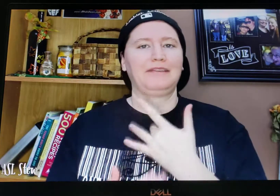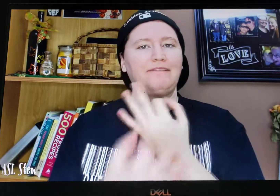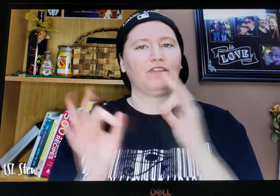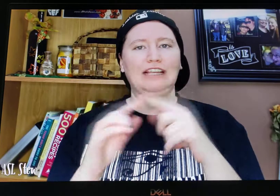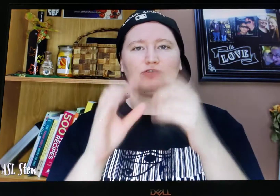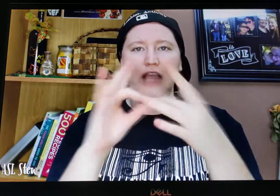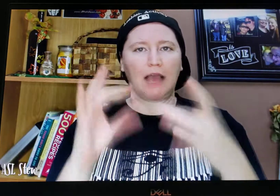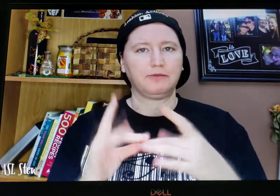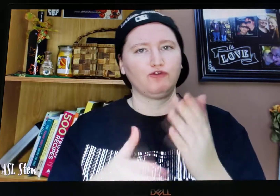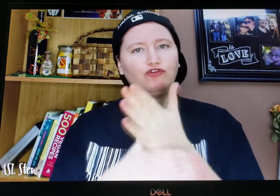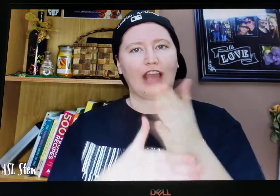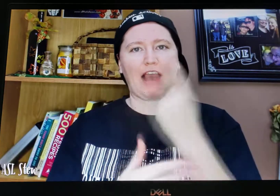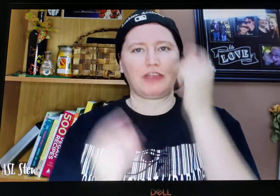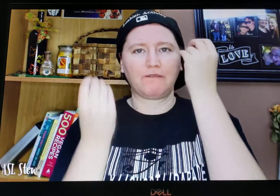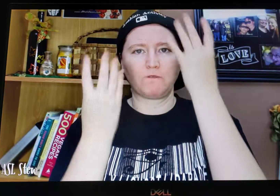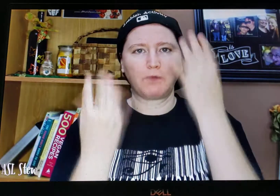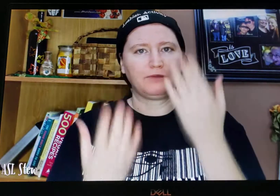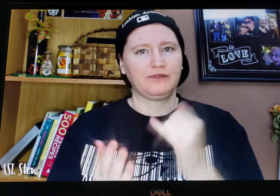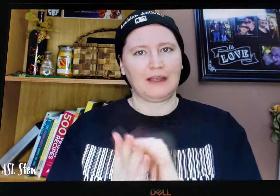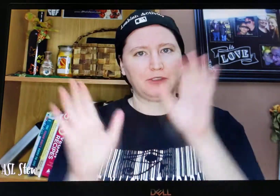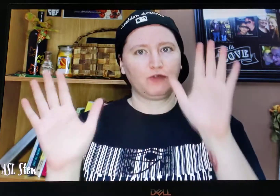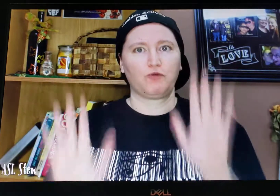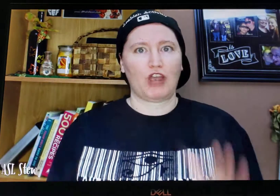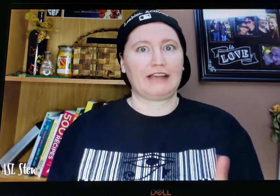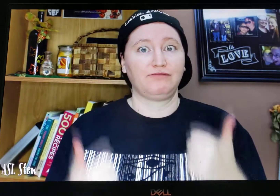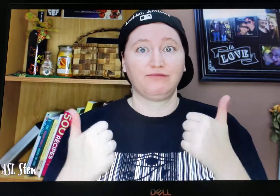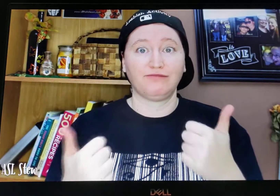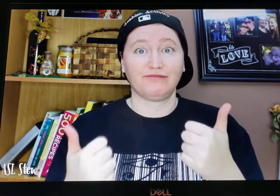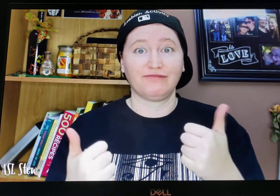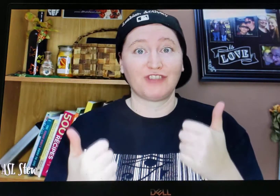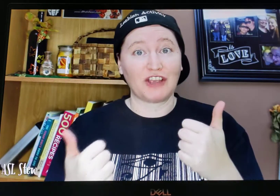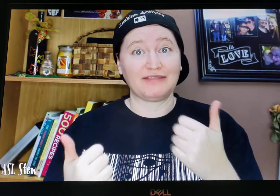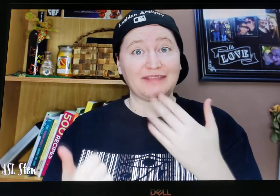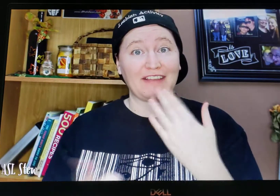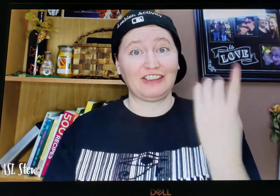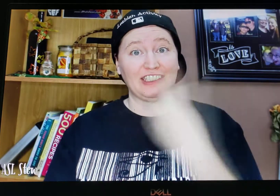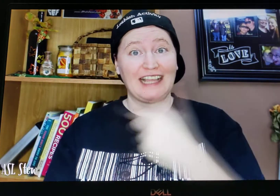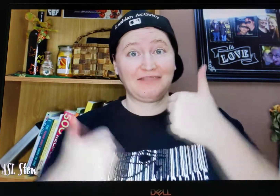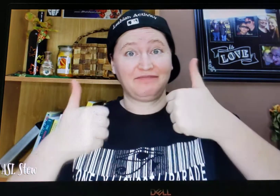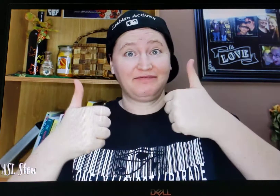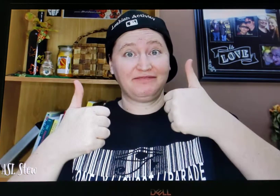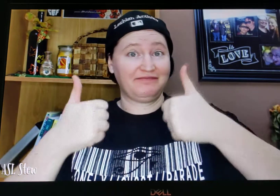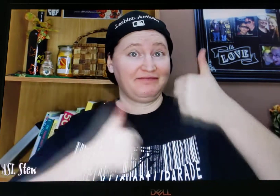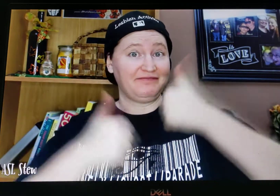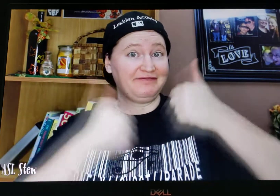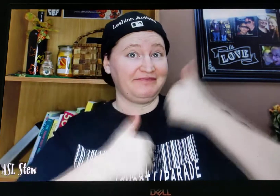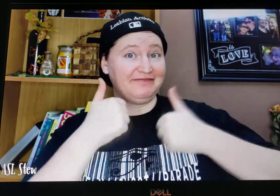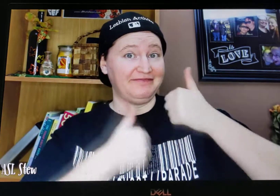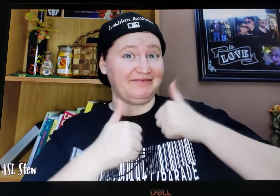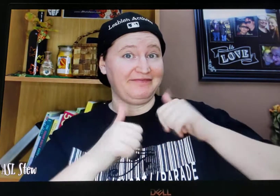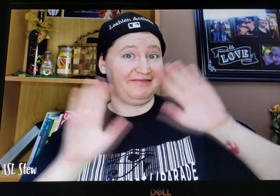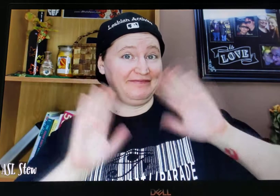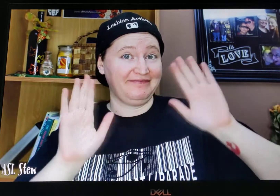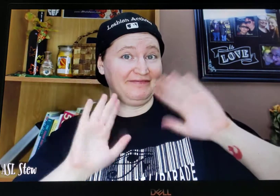And if you see, if you don't see resources that you know about in the comments, feel free to add it